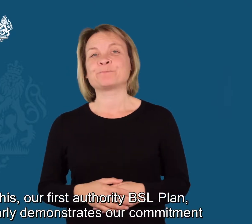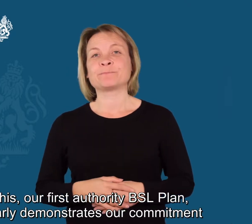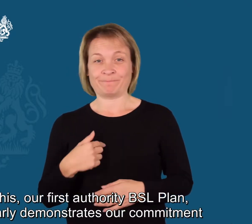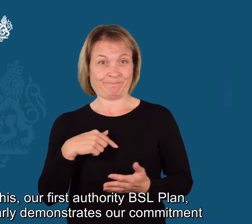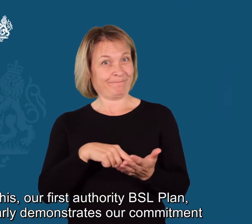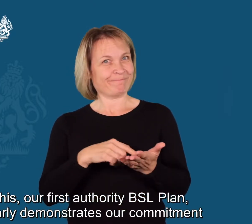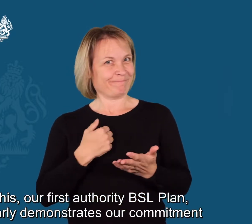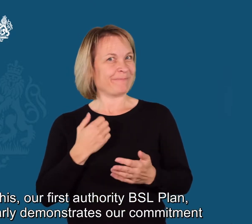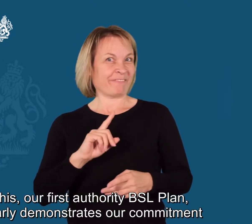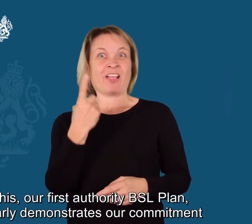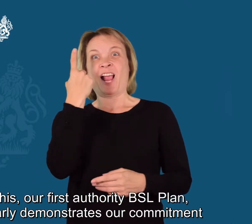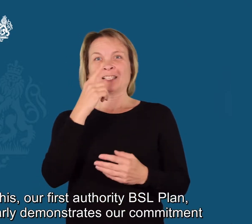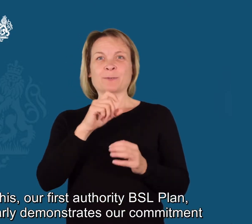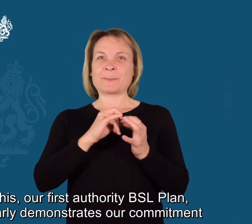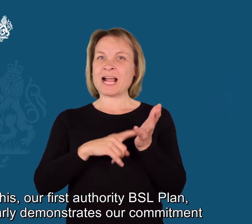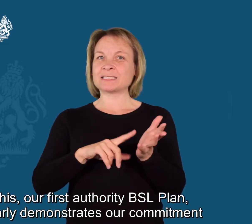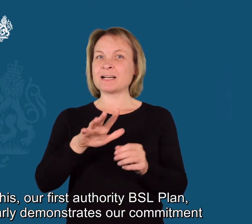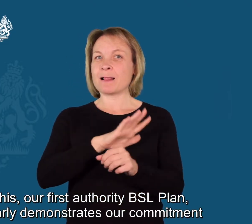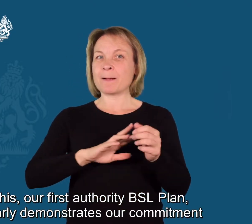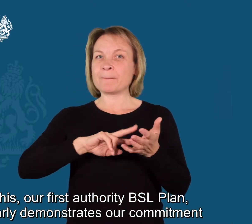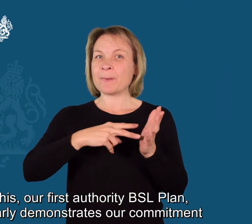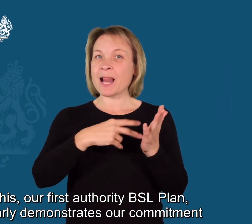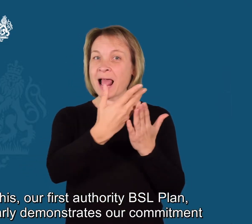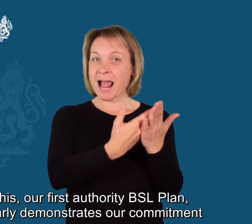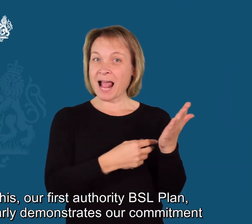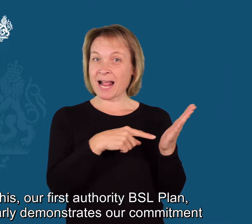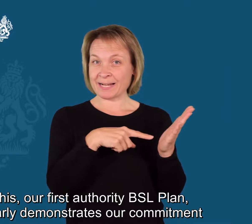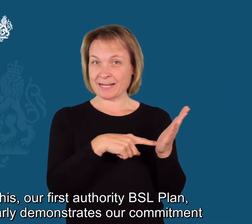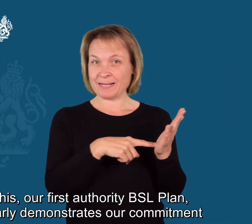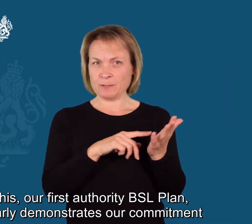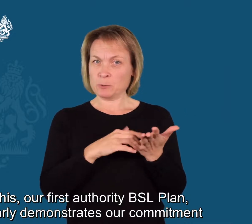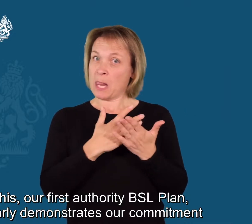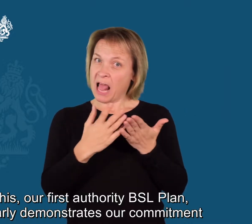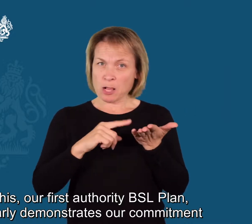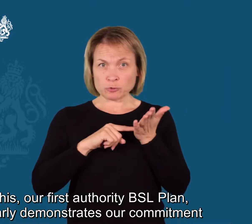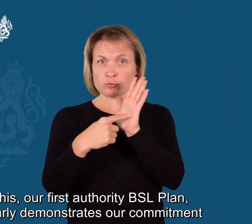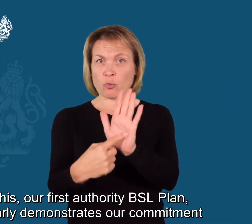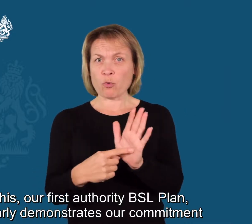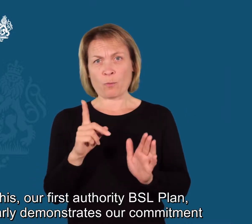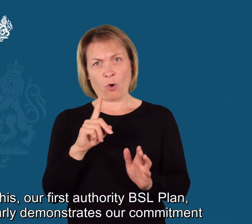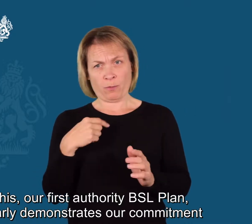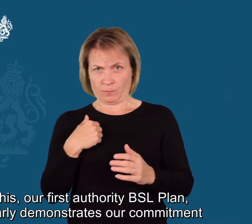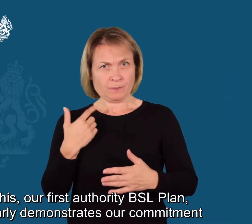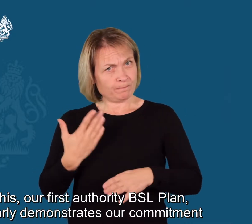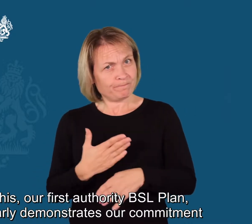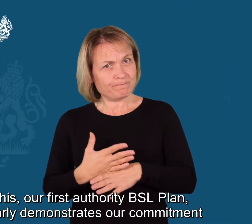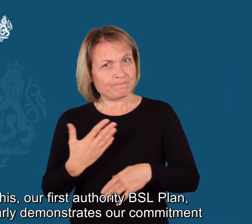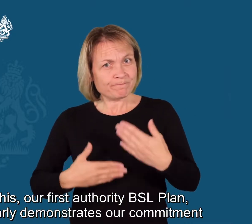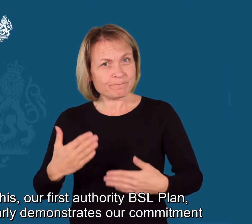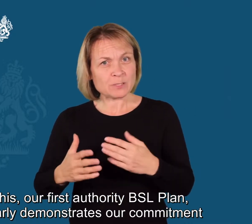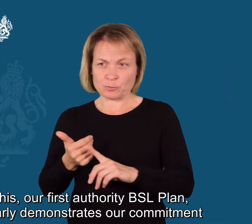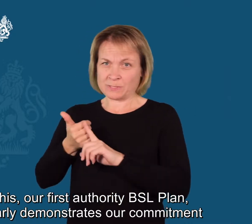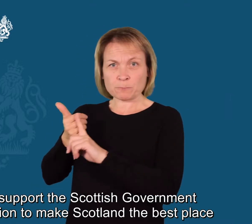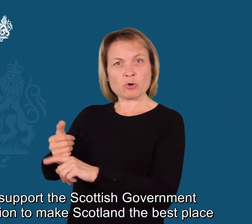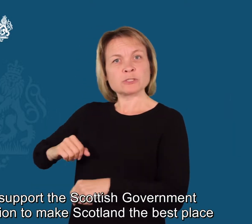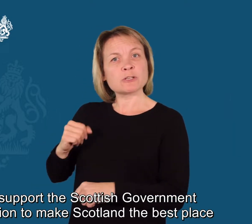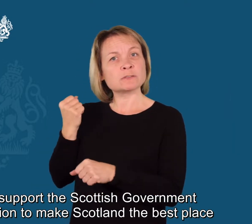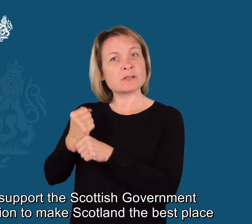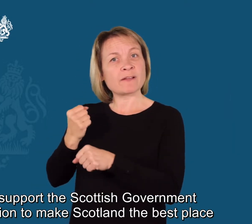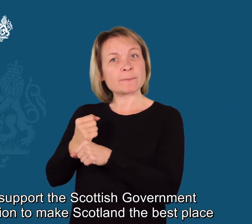This, our first authority BSL plan, clearly demonstrates our commitment to support the Scottish Government ambition to make Scotland the best place in the world